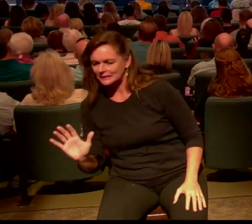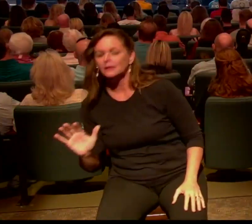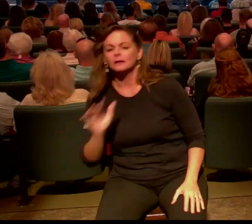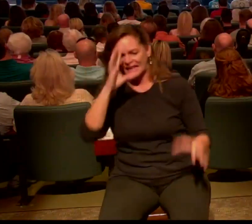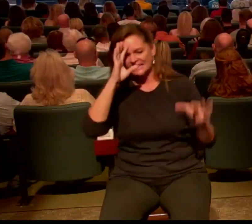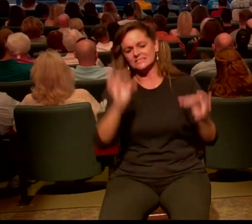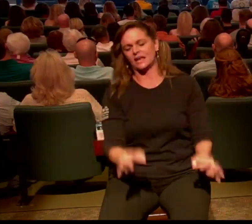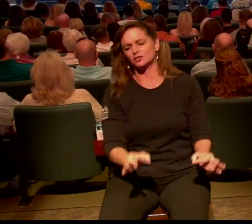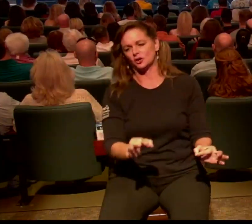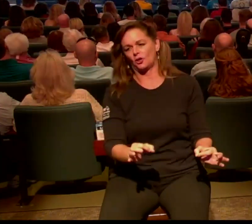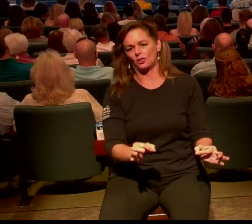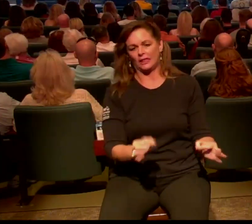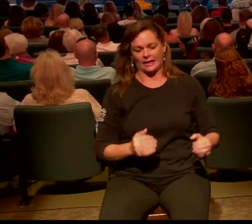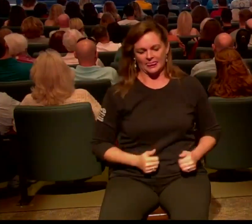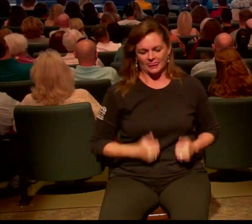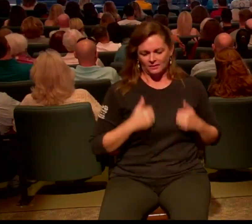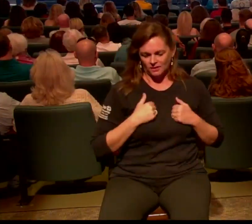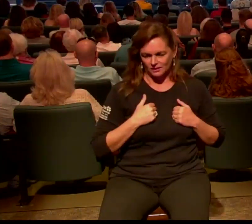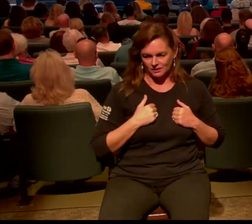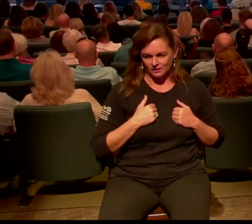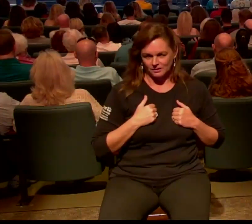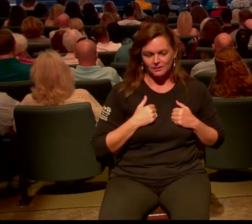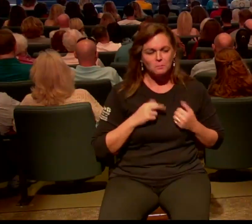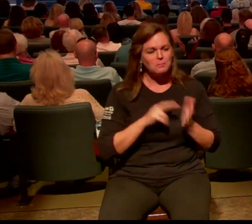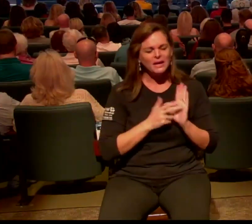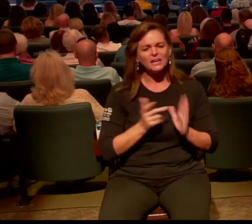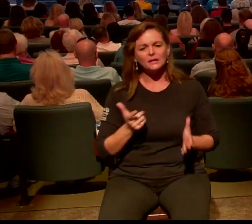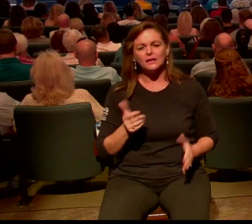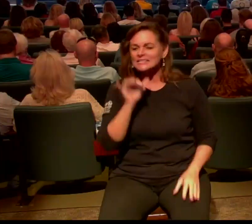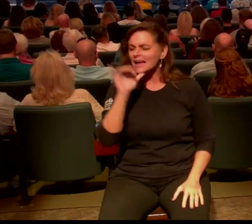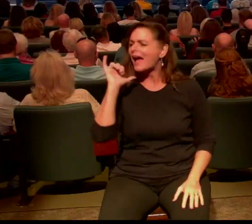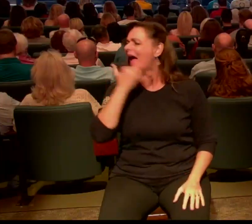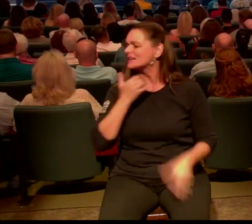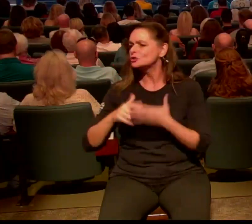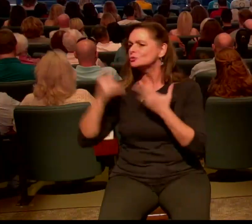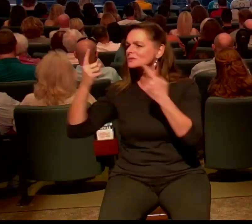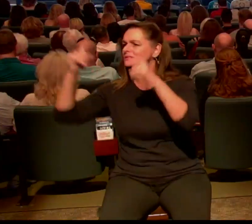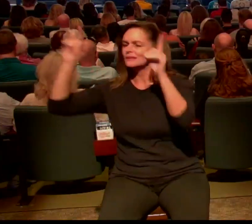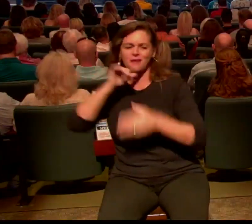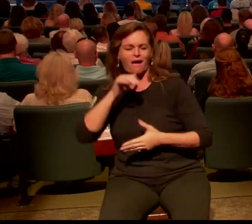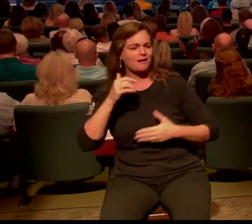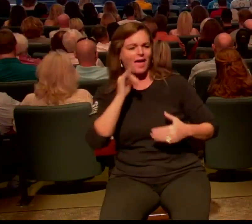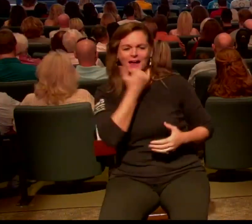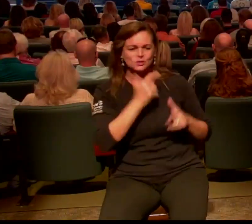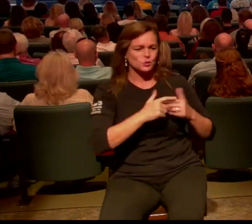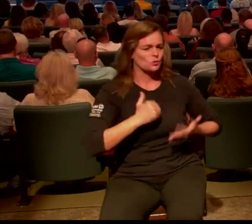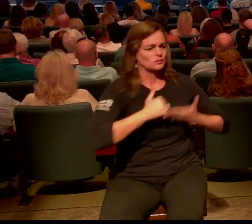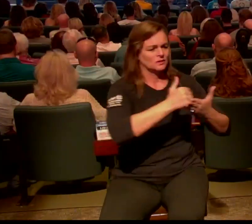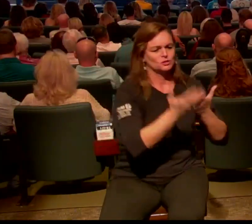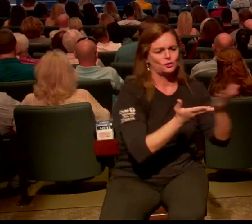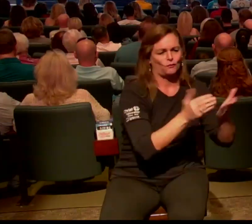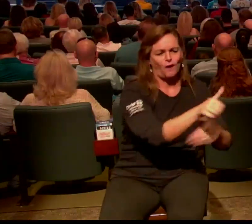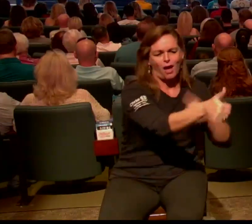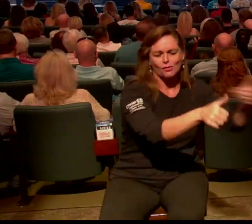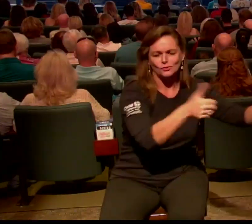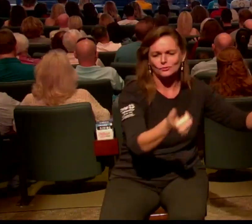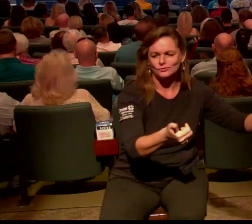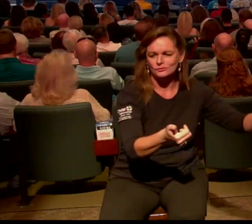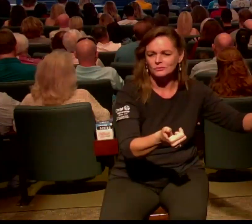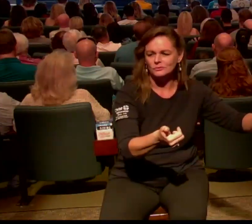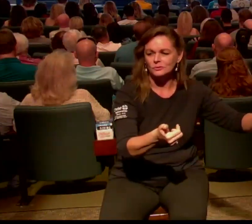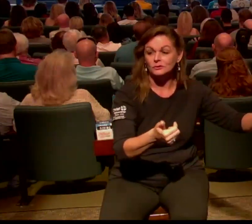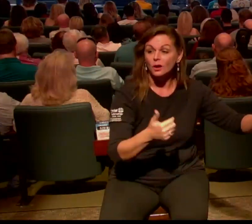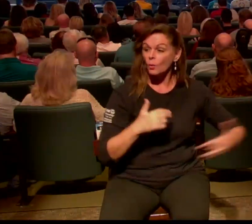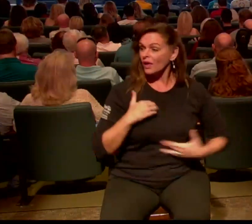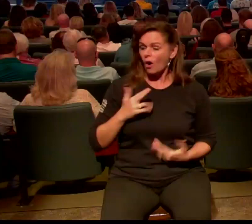be intentional in helping to add value and to serve others because we are automatically,